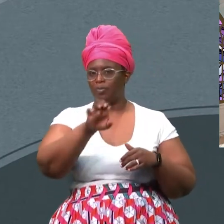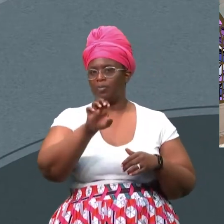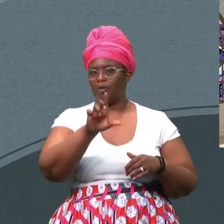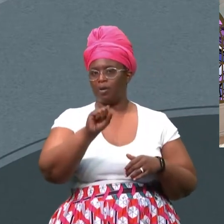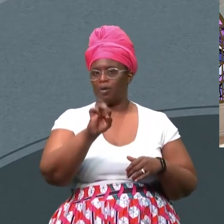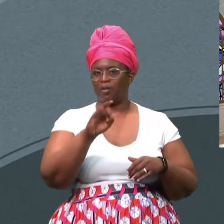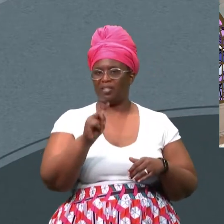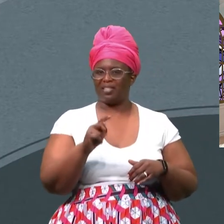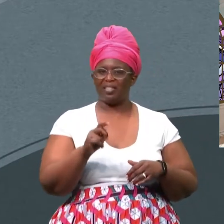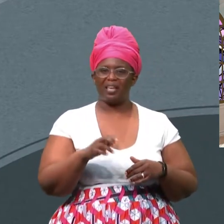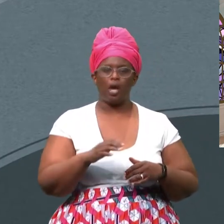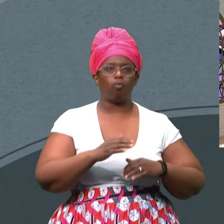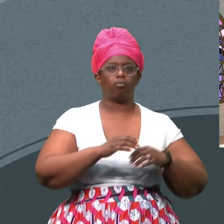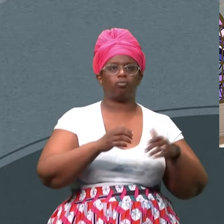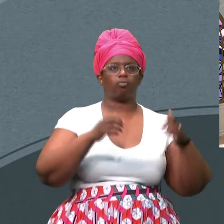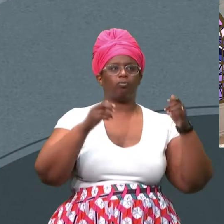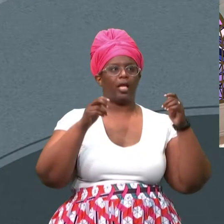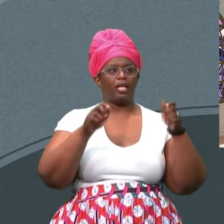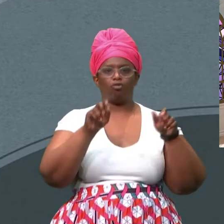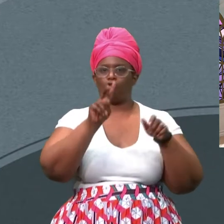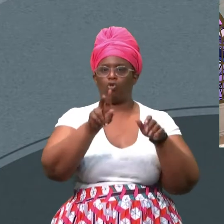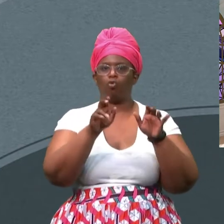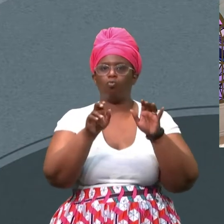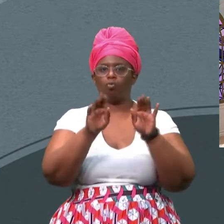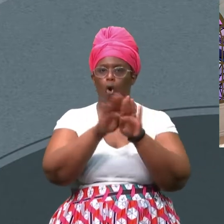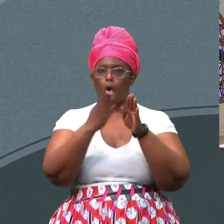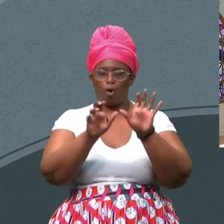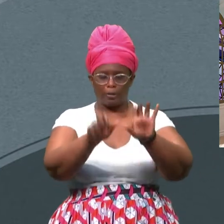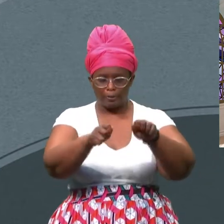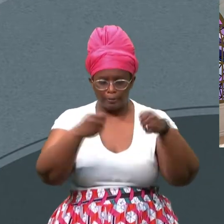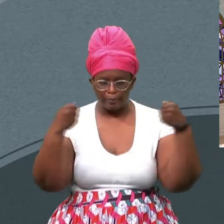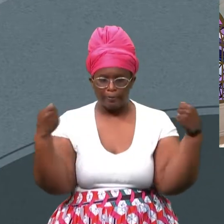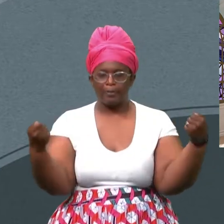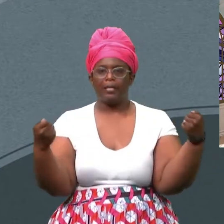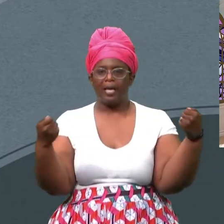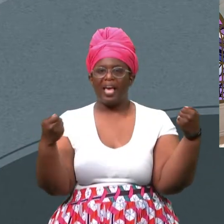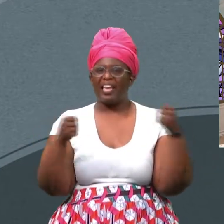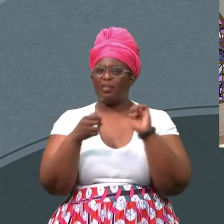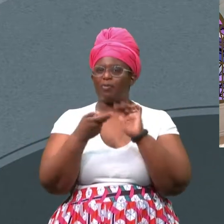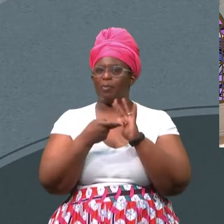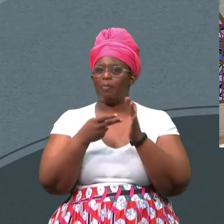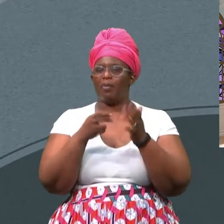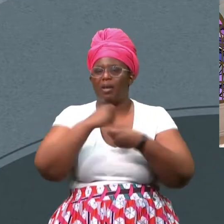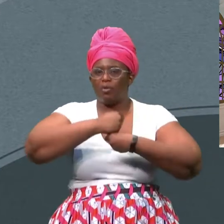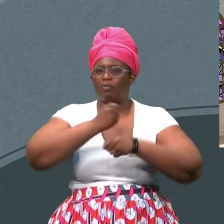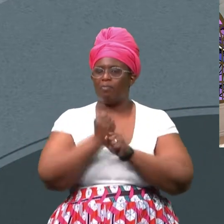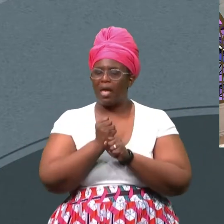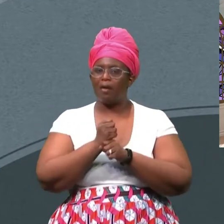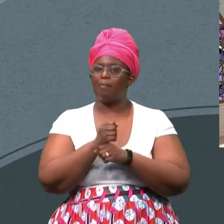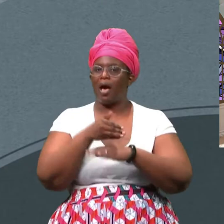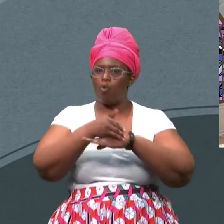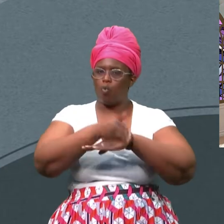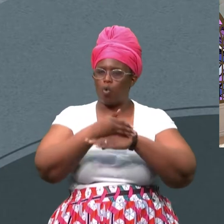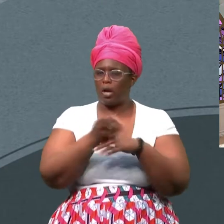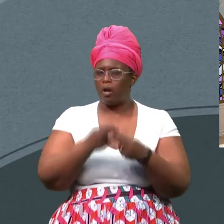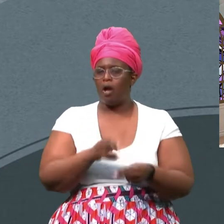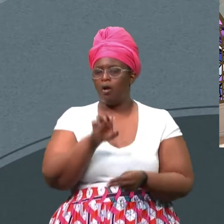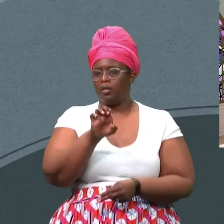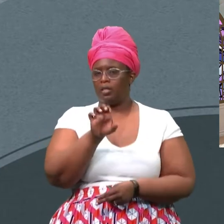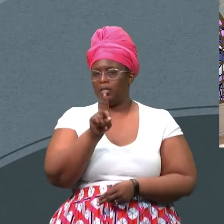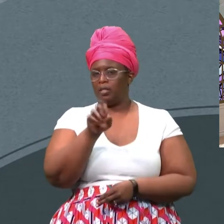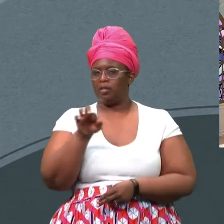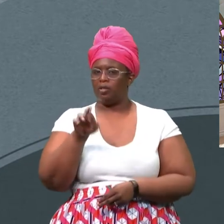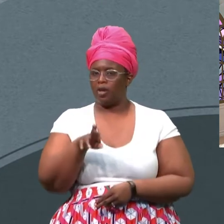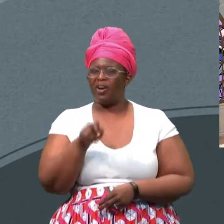It wasn't real tall, had two doors on it, and it was made out of cedar. And if you know anything about cedar, you know cedar has